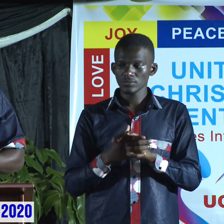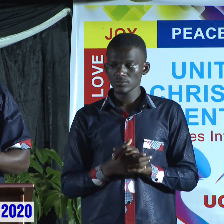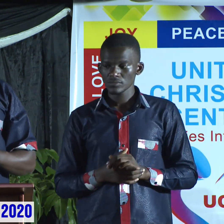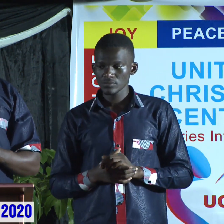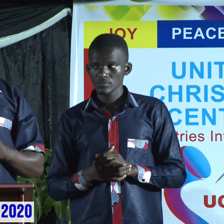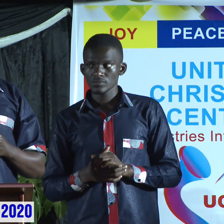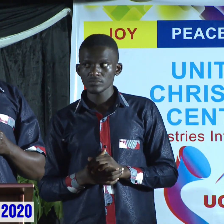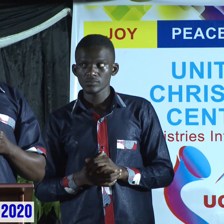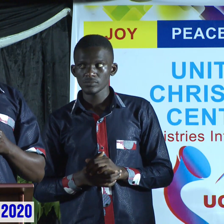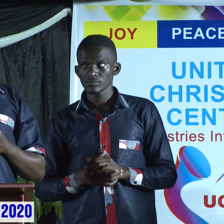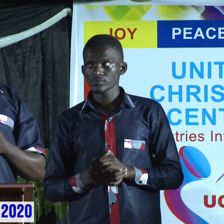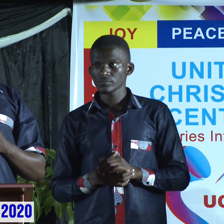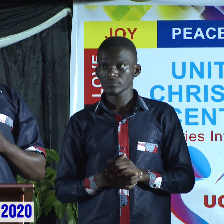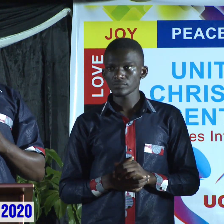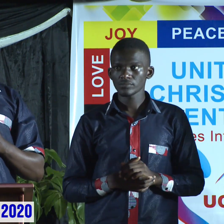Amen.